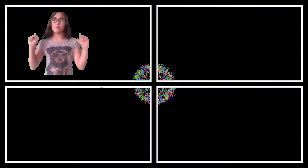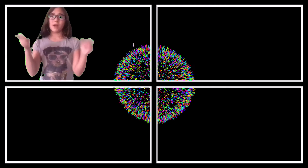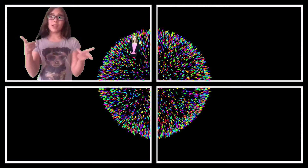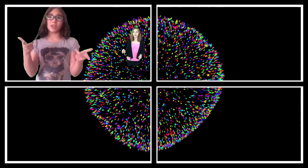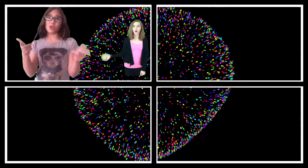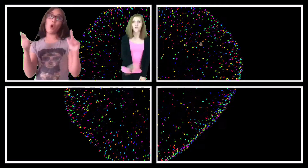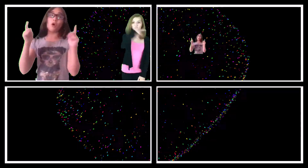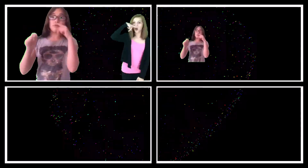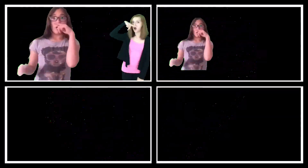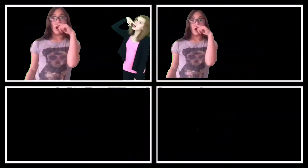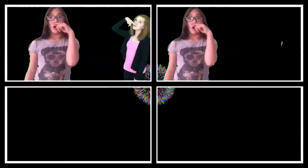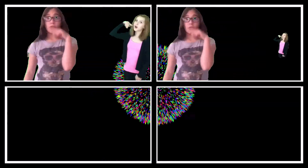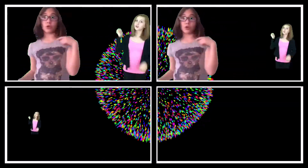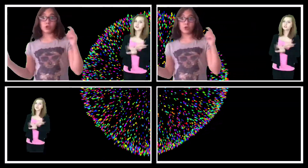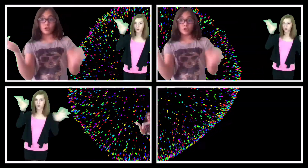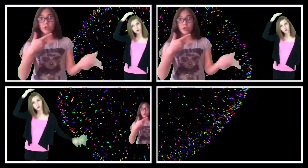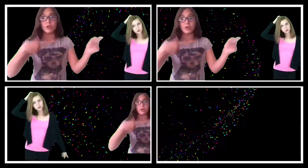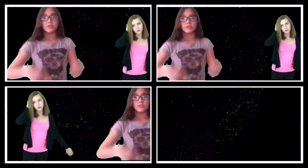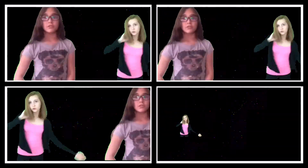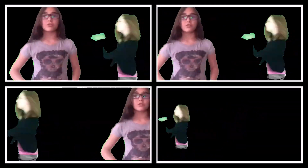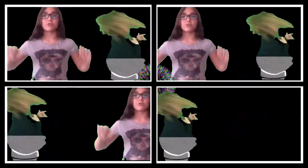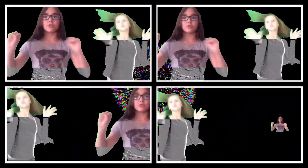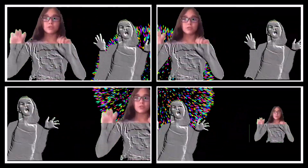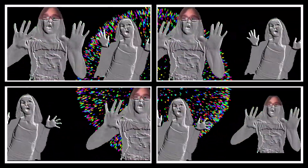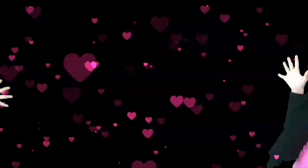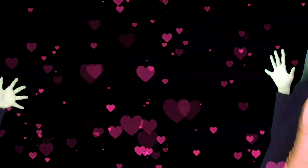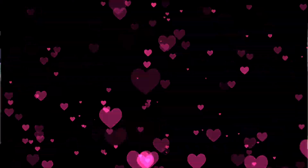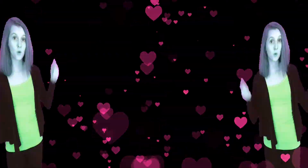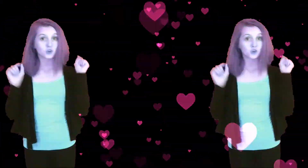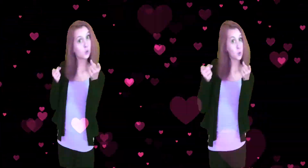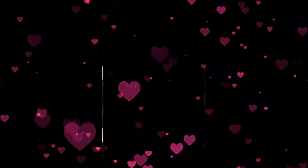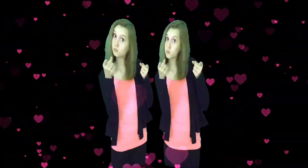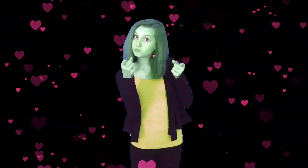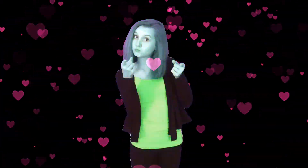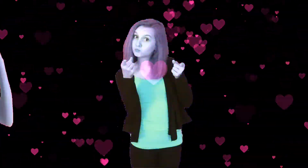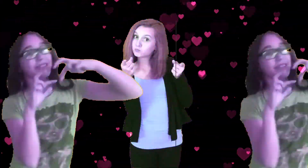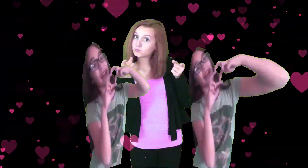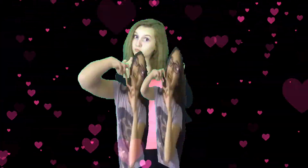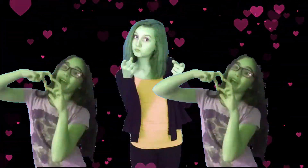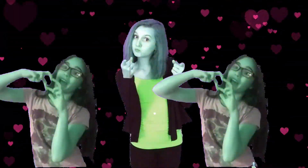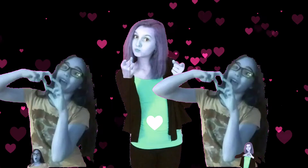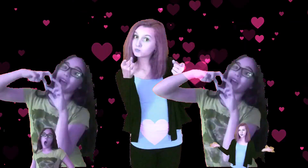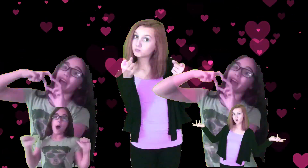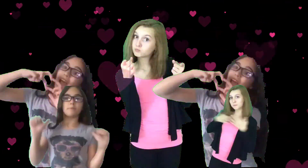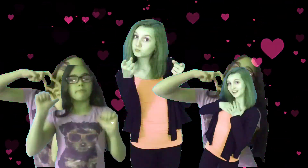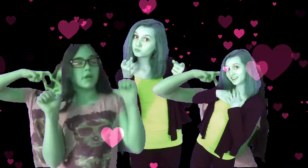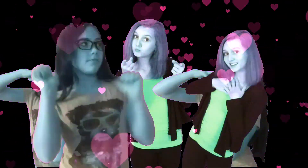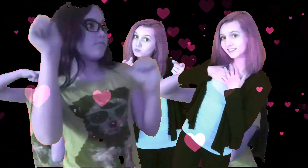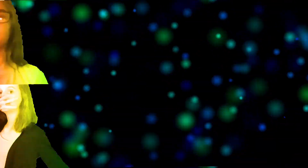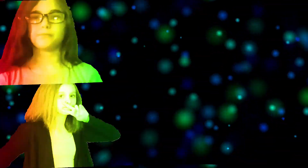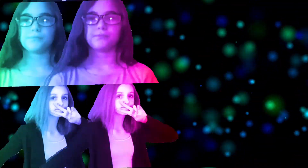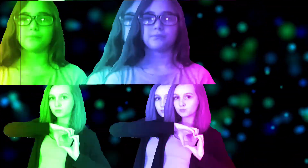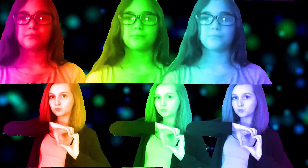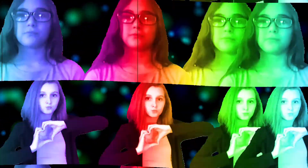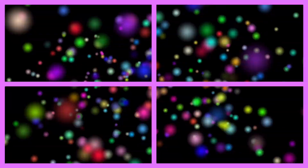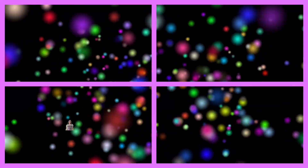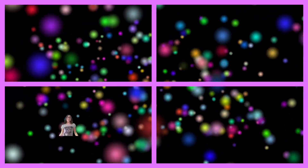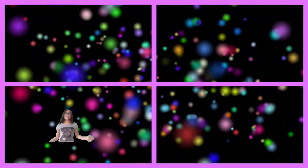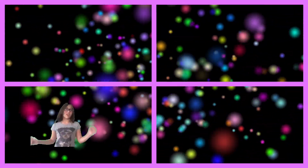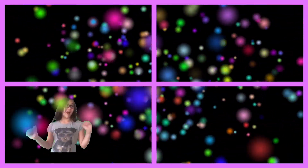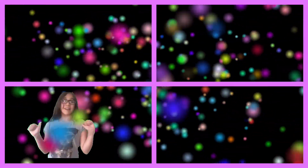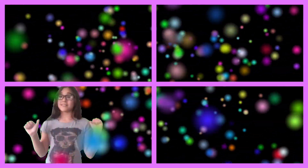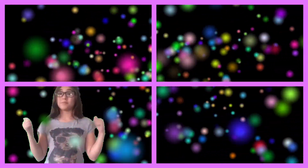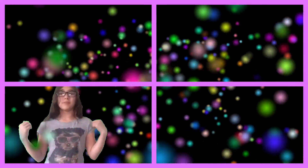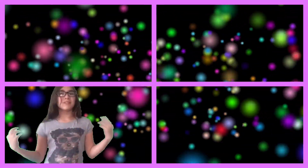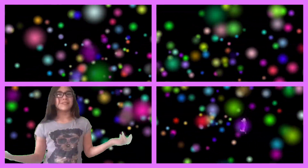And when your father turns to stone, will you take care of me?